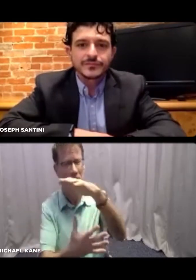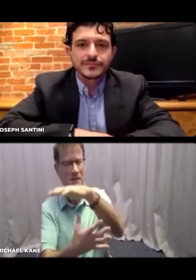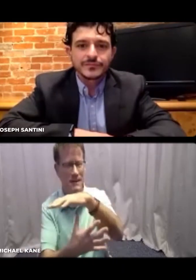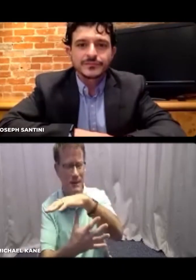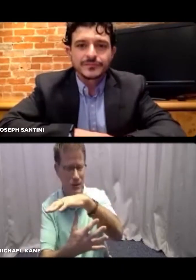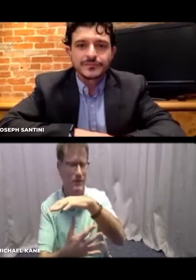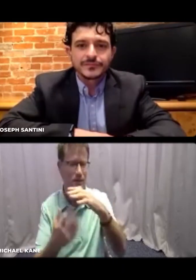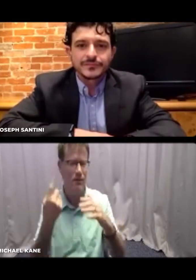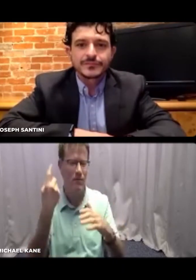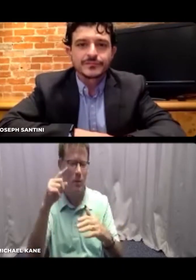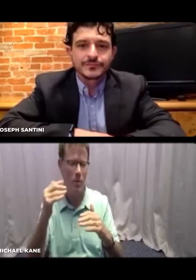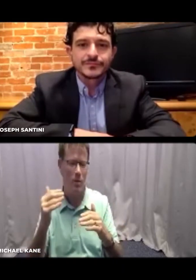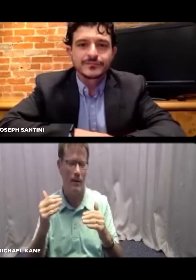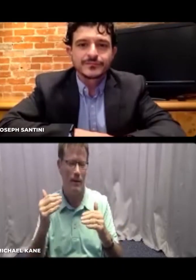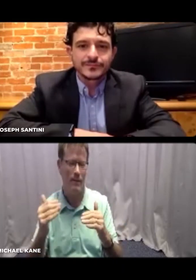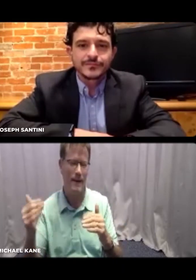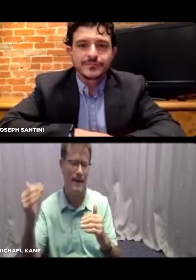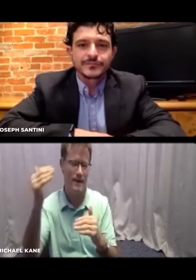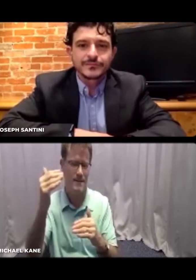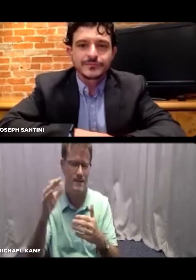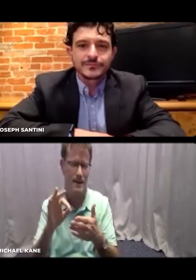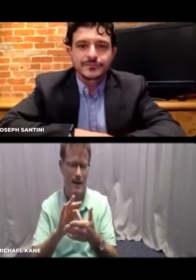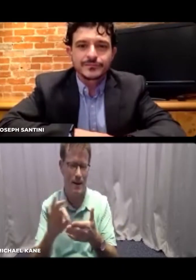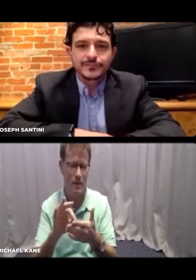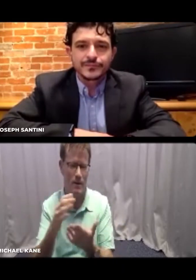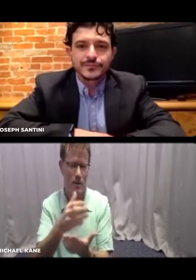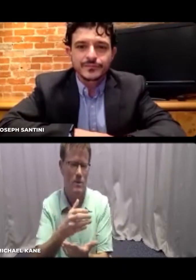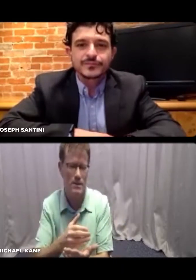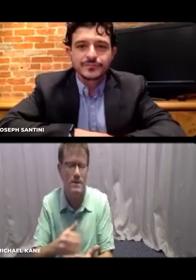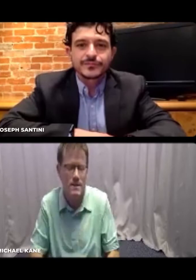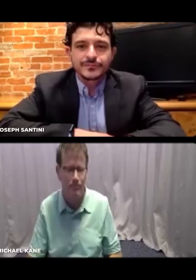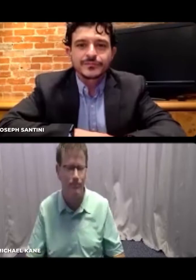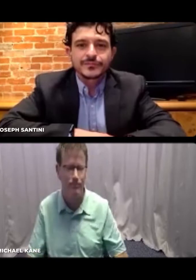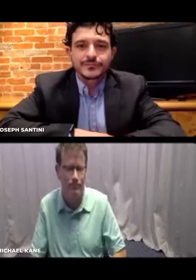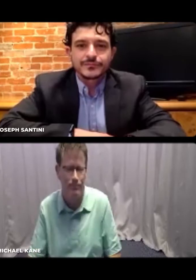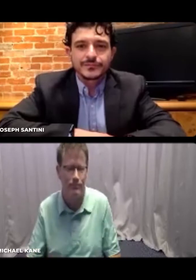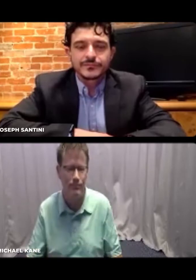for advanced accounting courses.